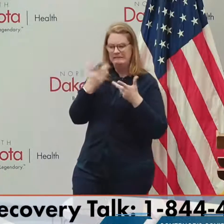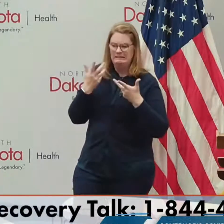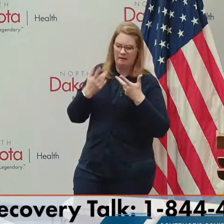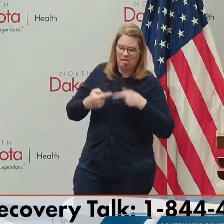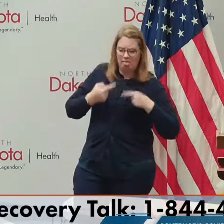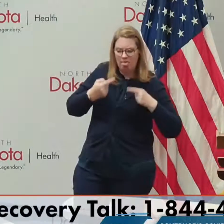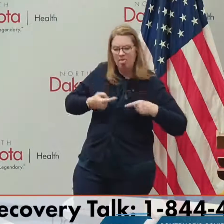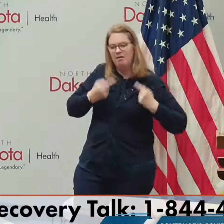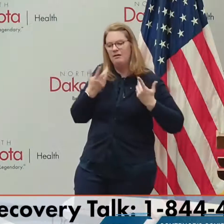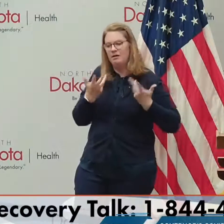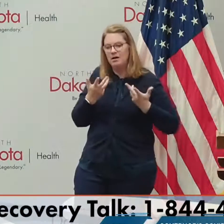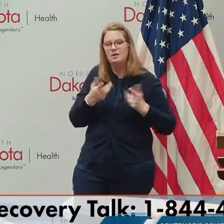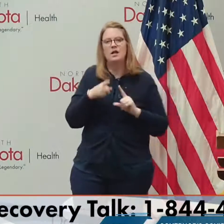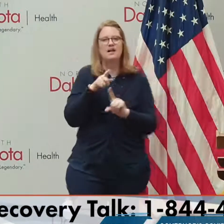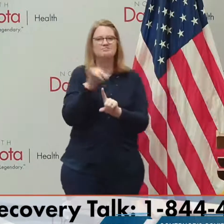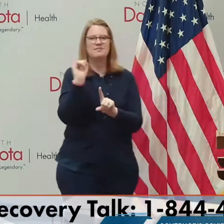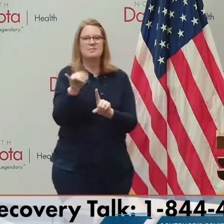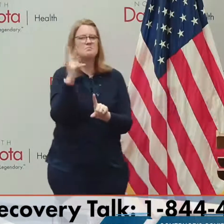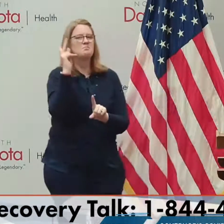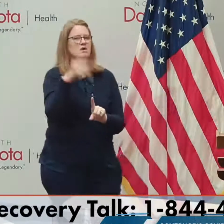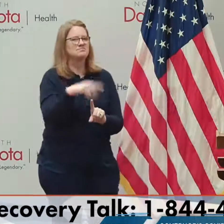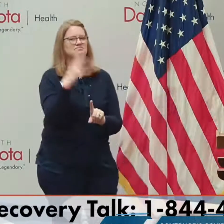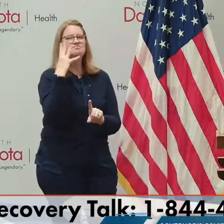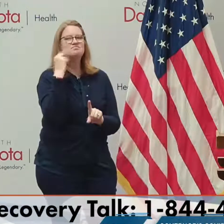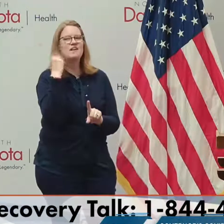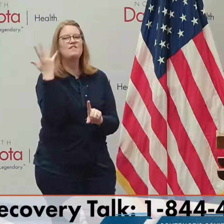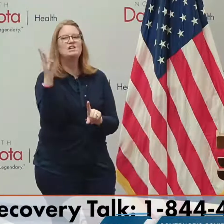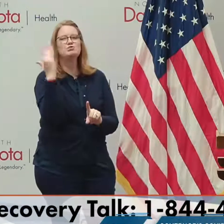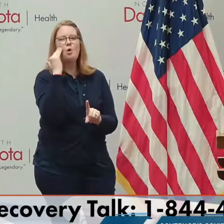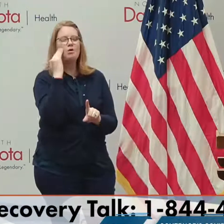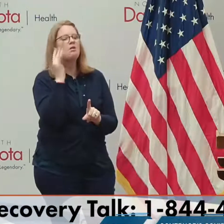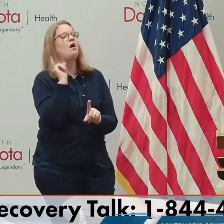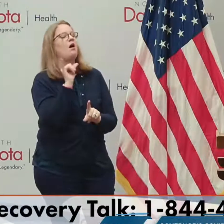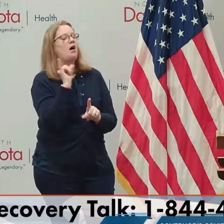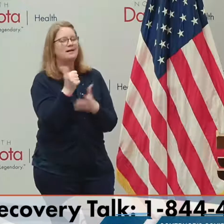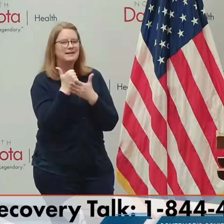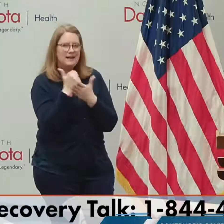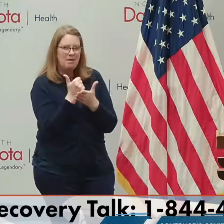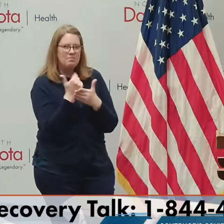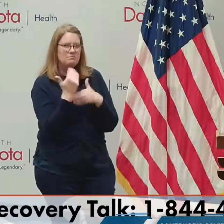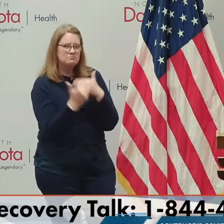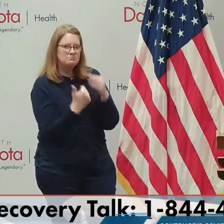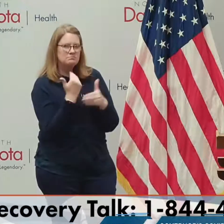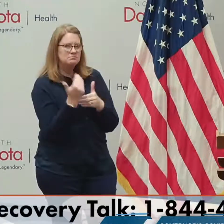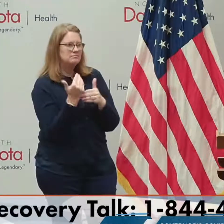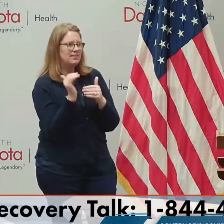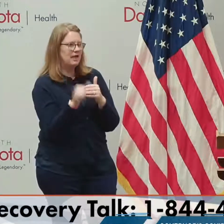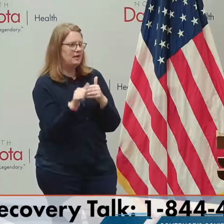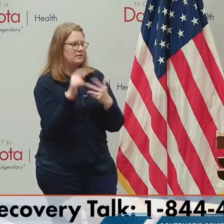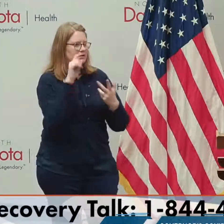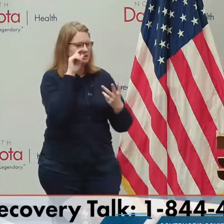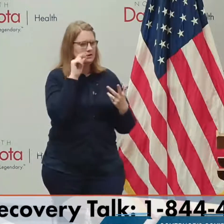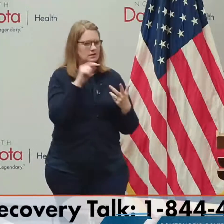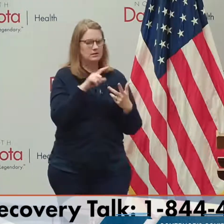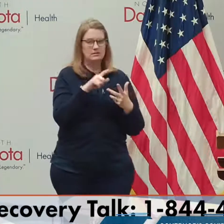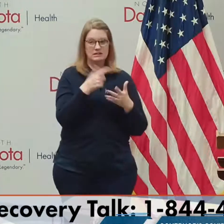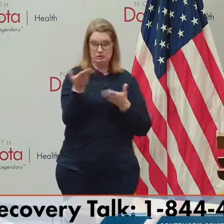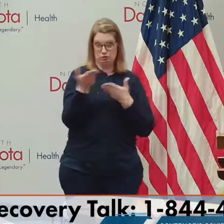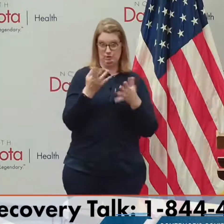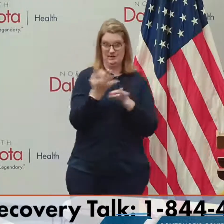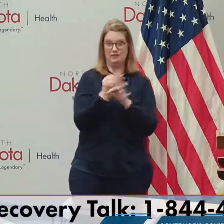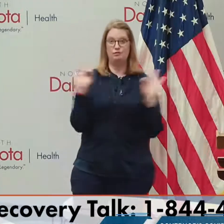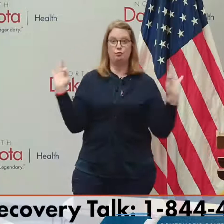someone that can help them moving forward. And the service is free, and